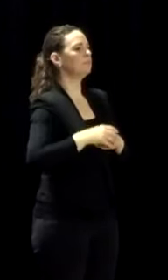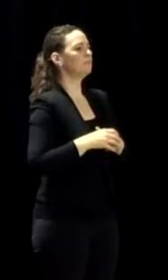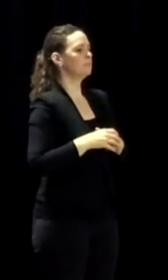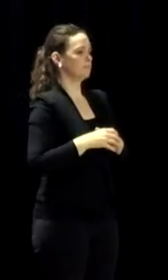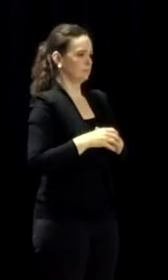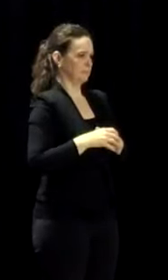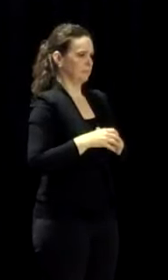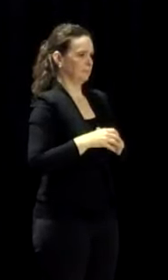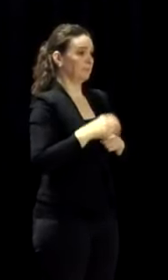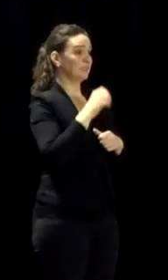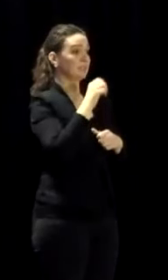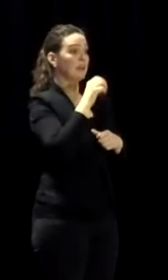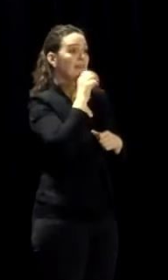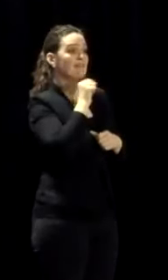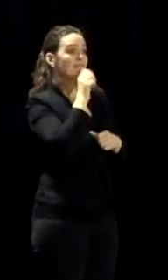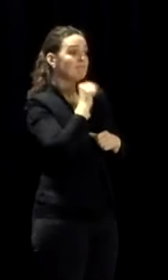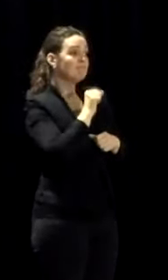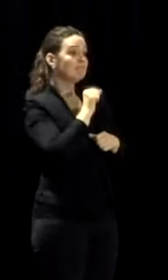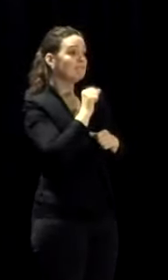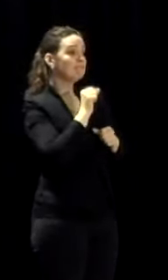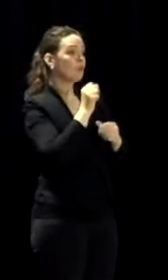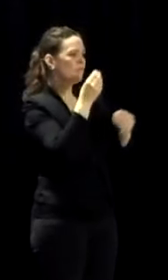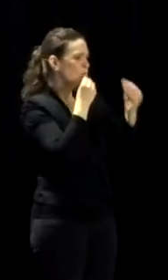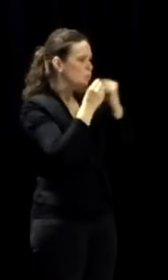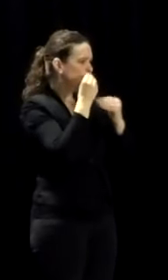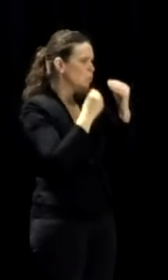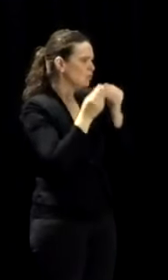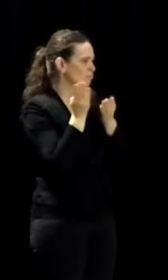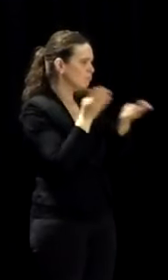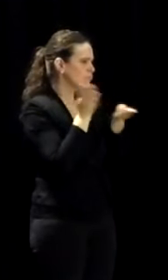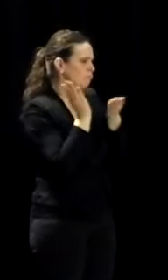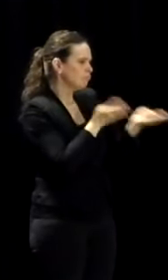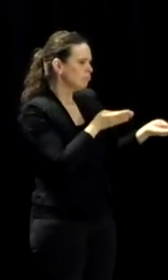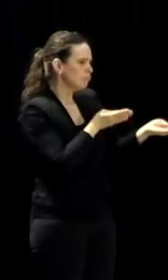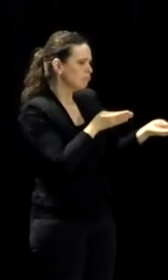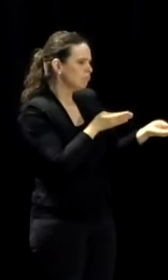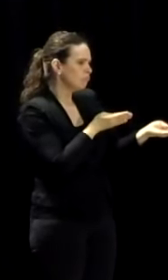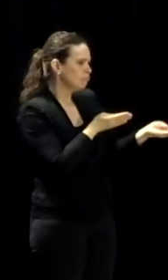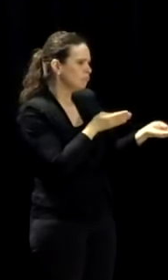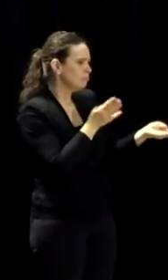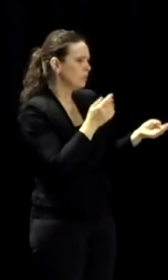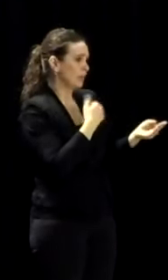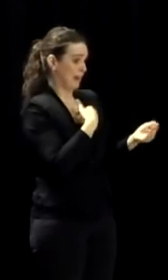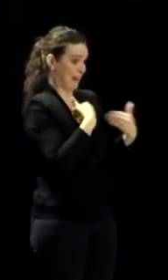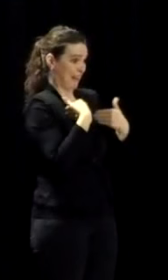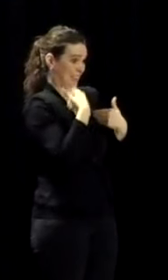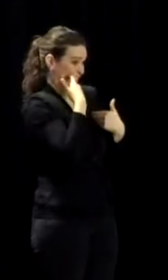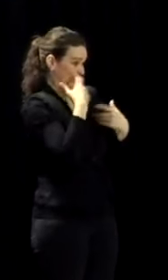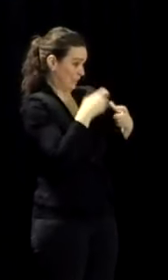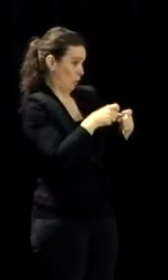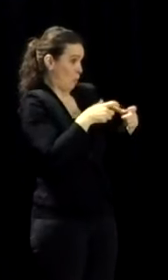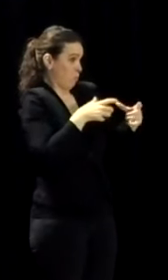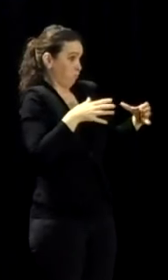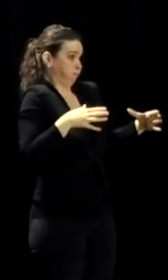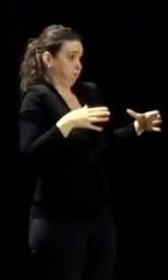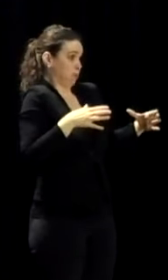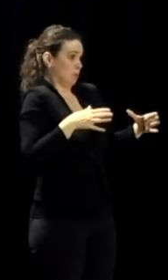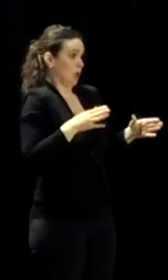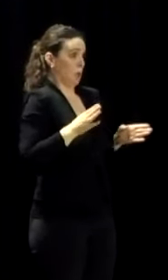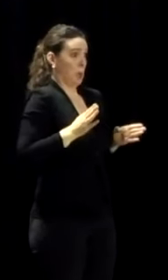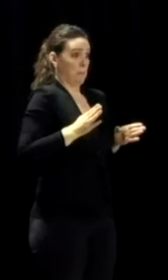Senior healthcare worker and adult nutrition line. Again, we're expanding this. I just had an individual who didn't meet